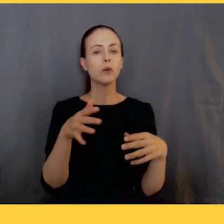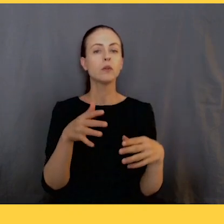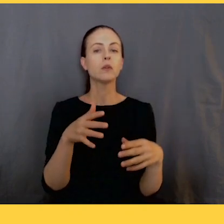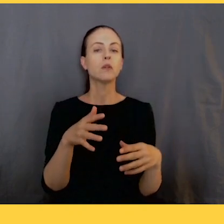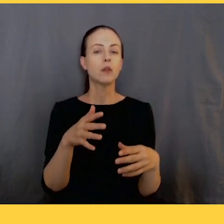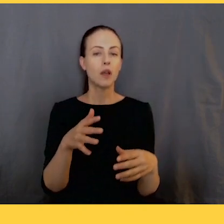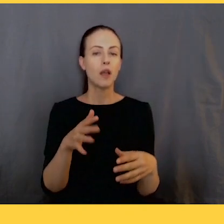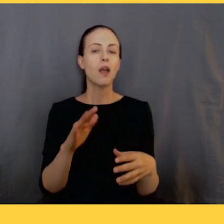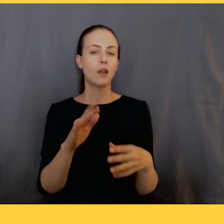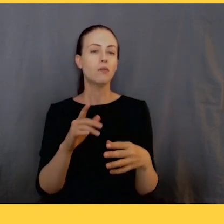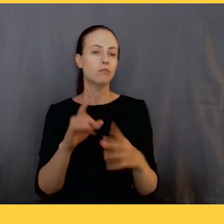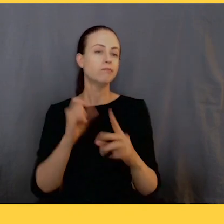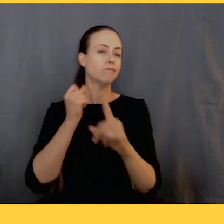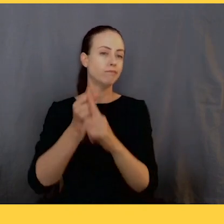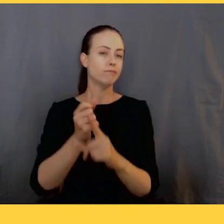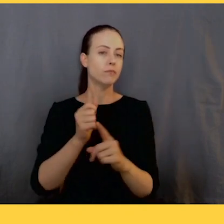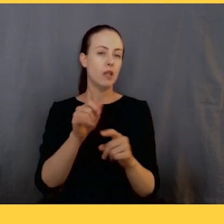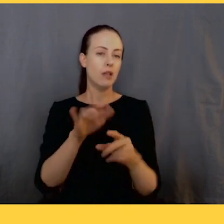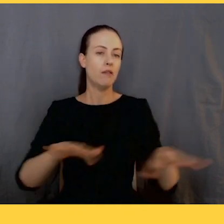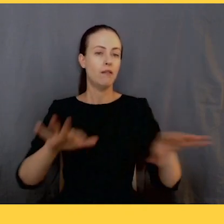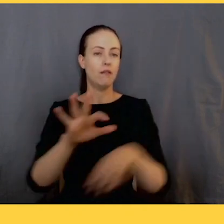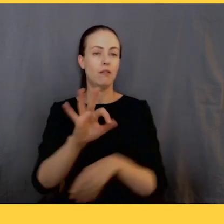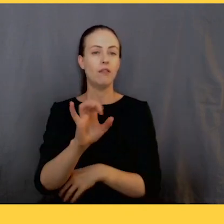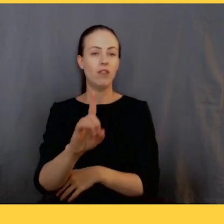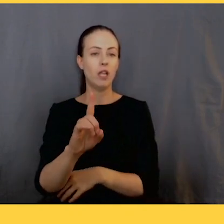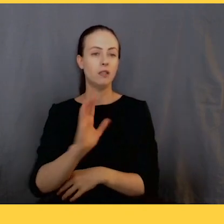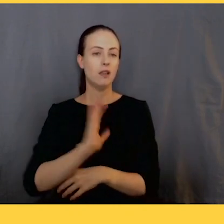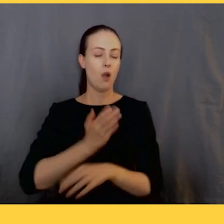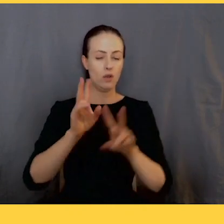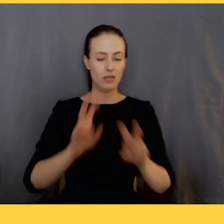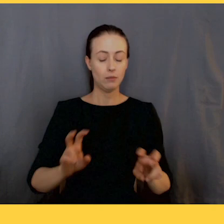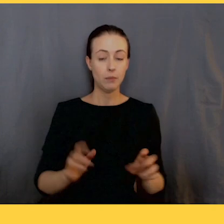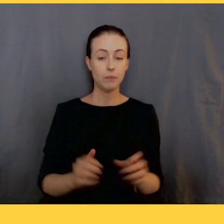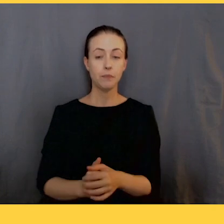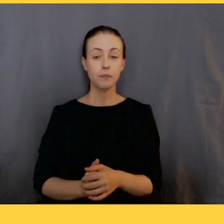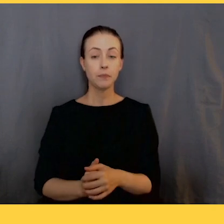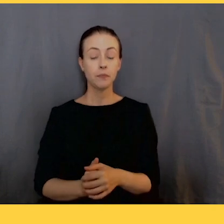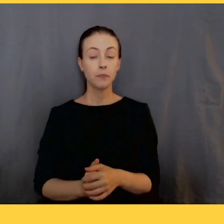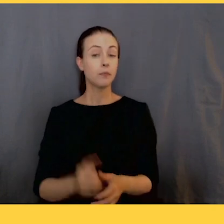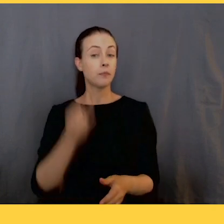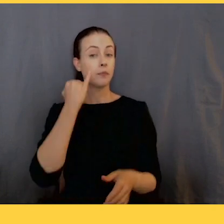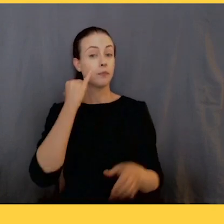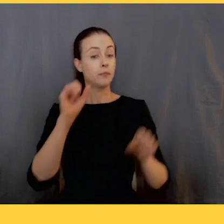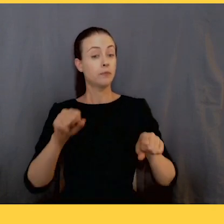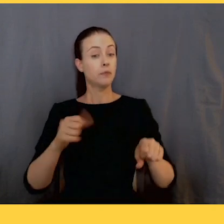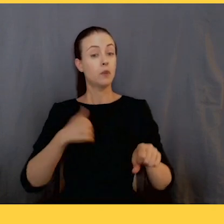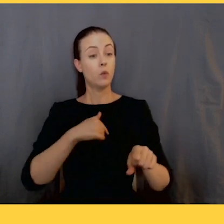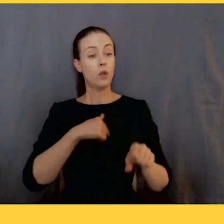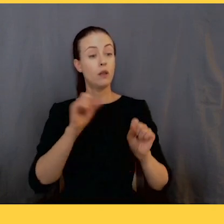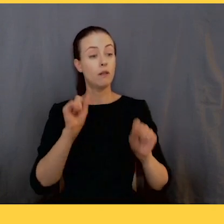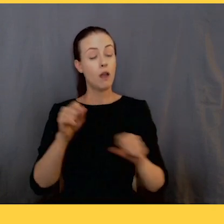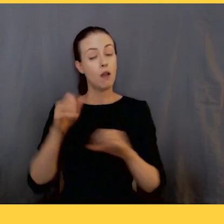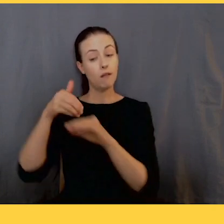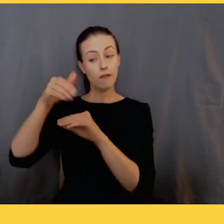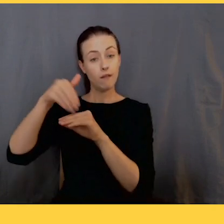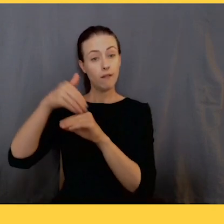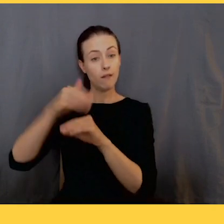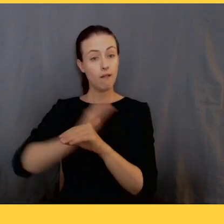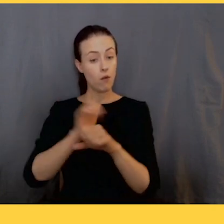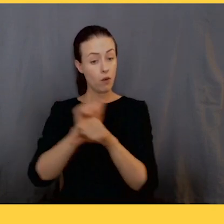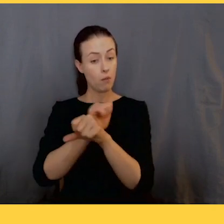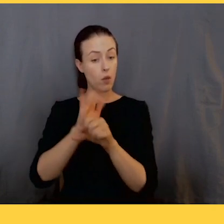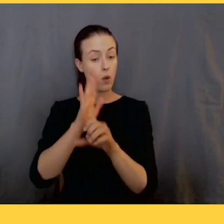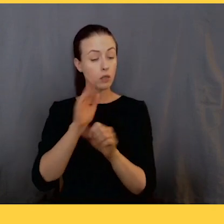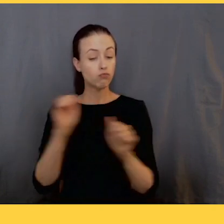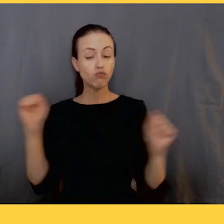field. When possible and safe during extreme fire weather conditions, we can deploy on-the-ground observer